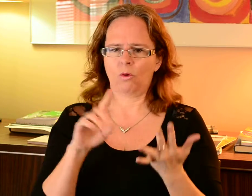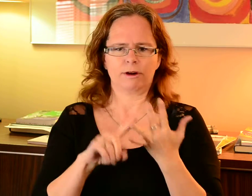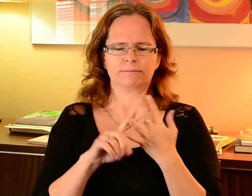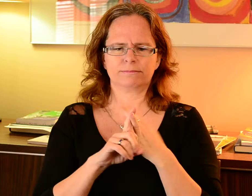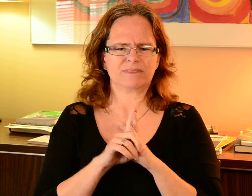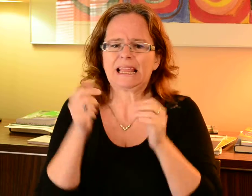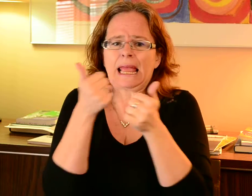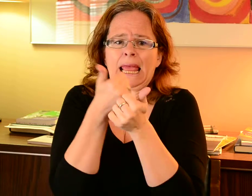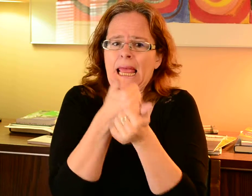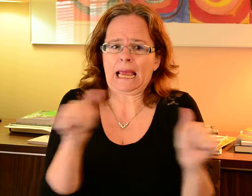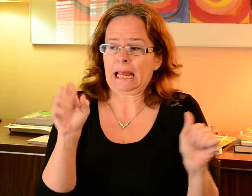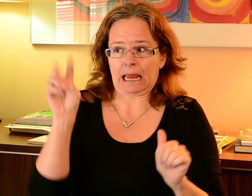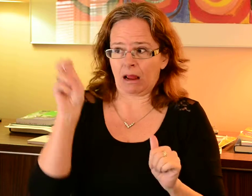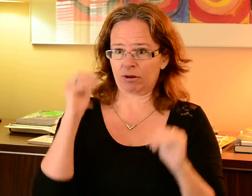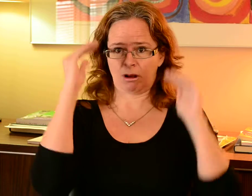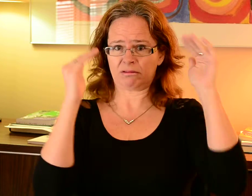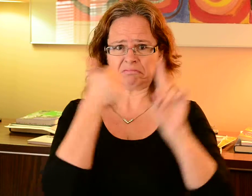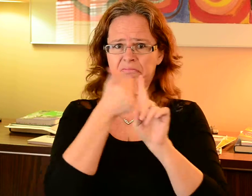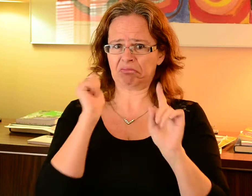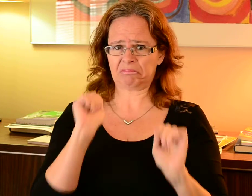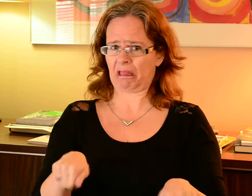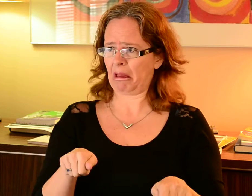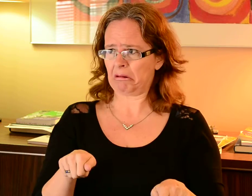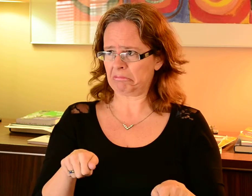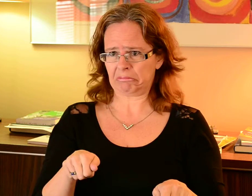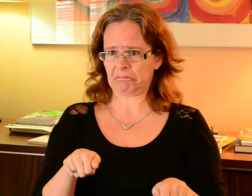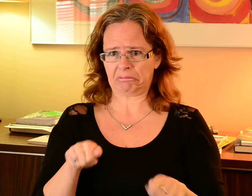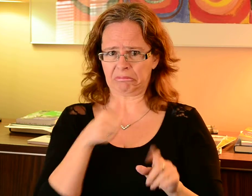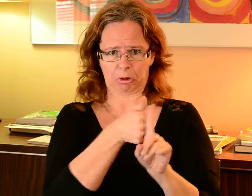working with people who are deaf and blind, and deaf adults as well too.